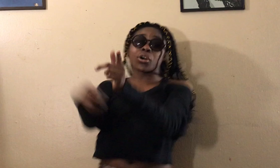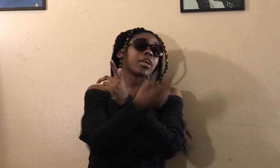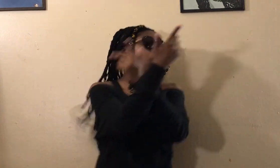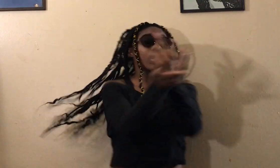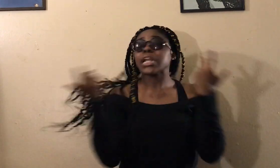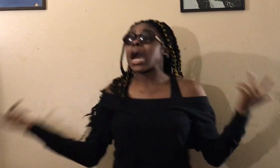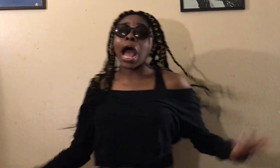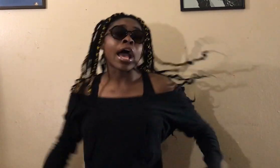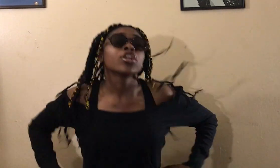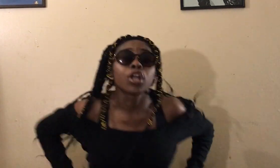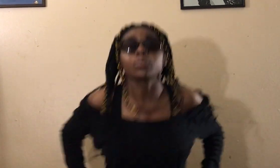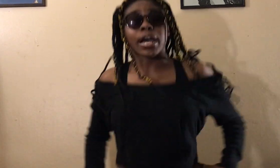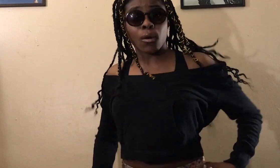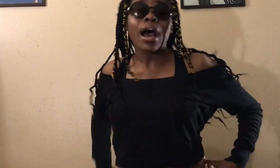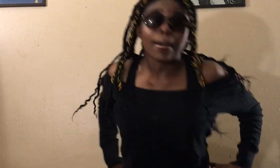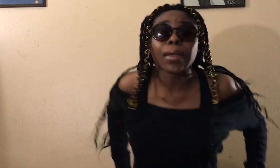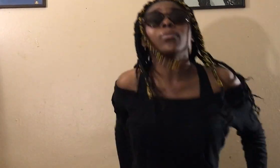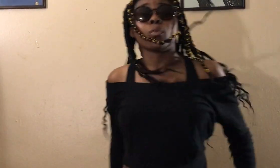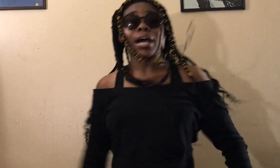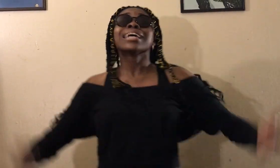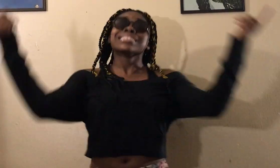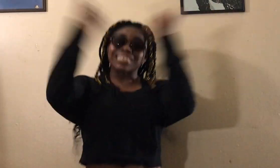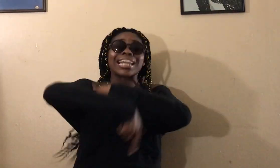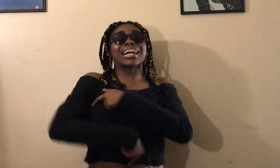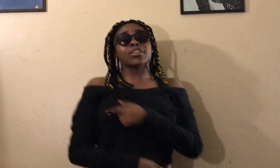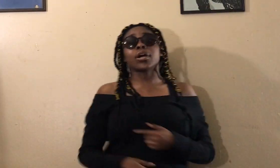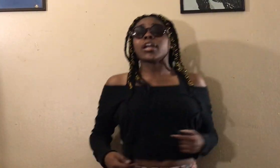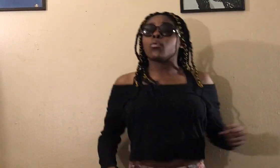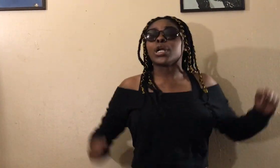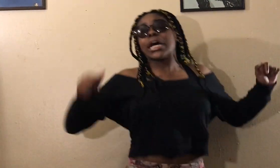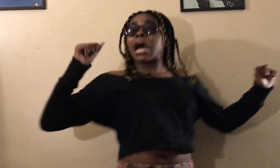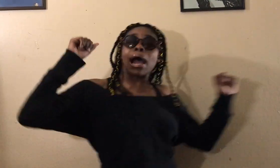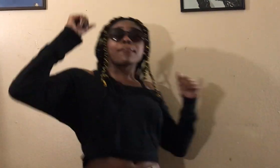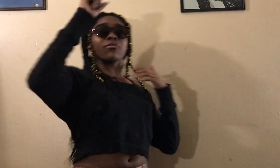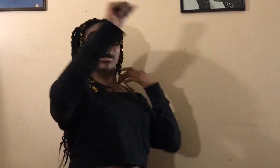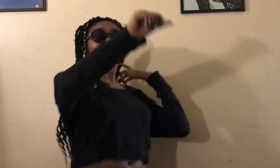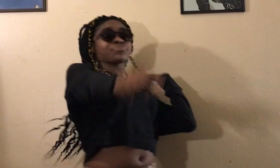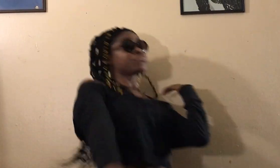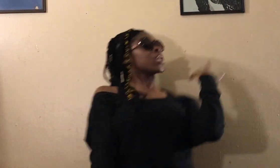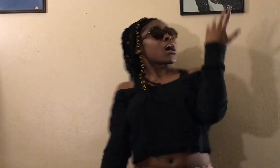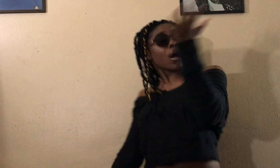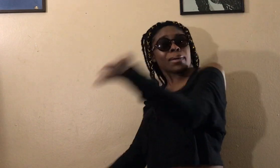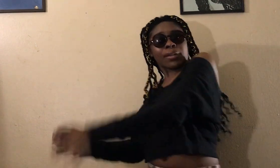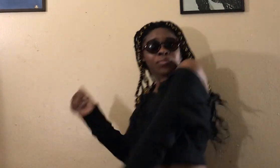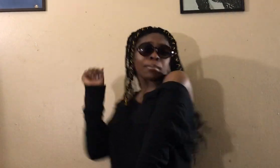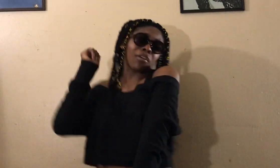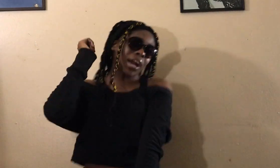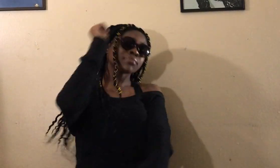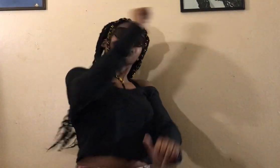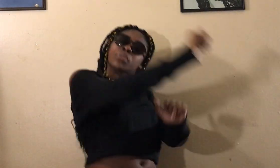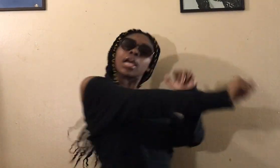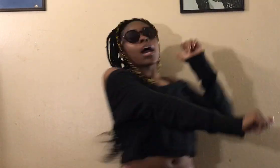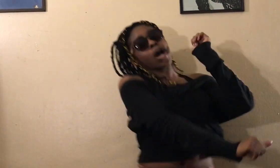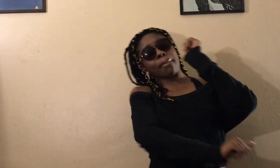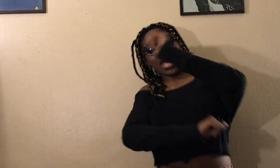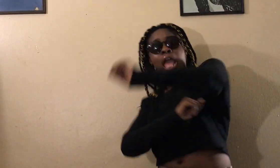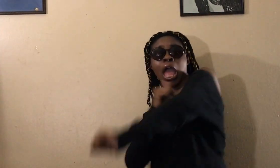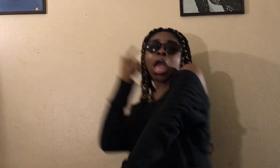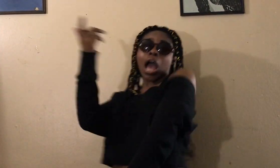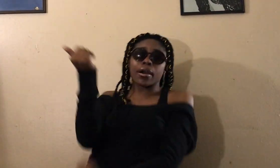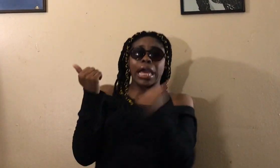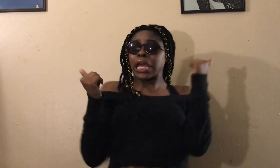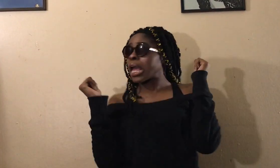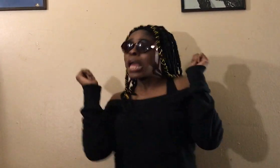Static, I know you don't wanna hot. No doubt, I'm number one. Static, I know you don't wanna hot. Mariah, okay, Mariah,